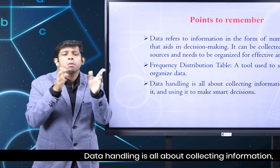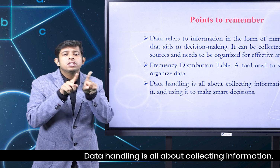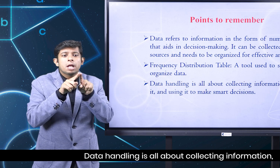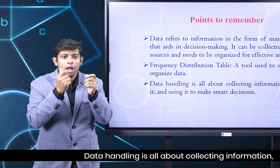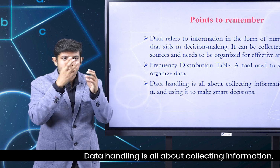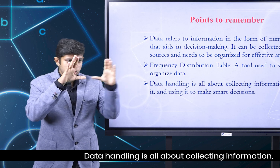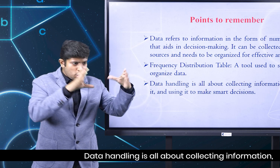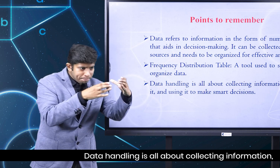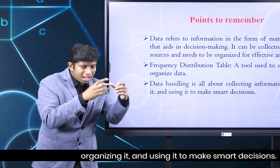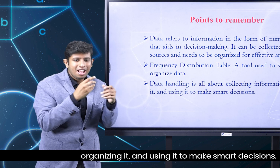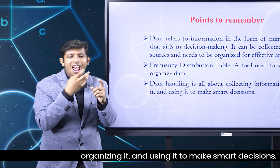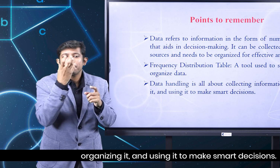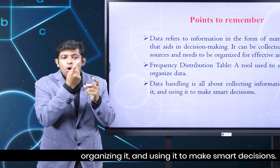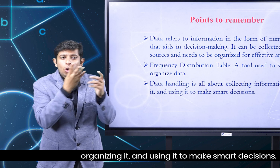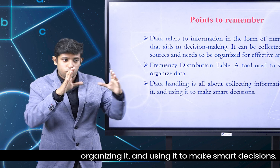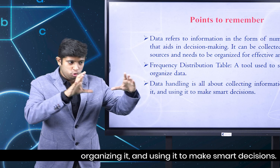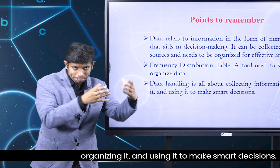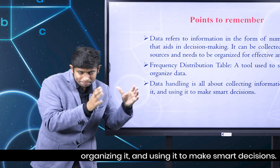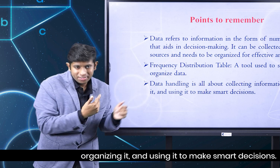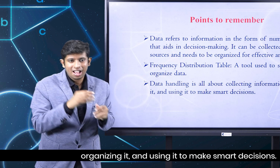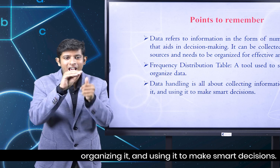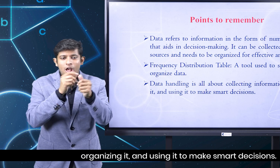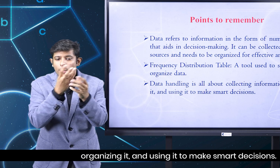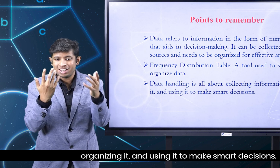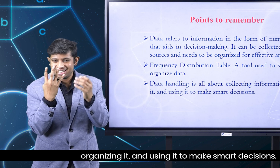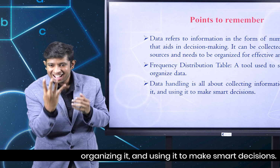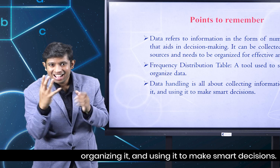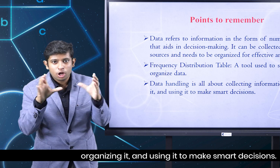collecting information, organizing it, and using it to make smart decisions.